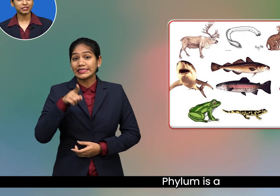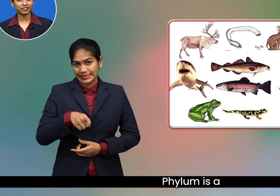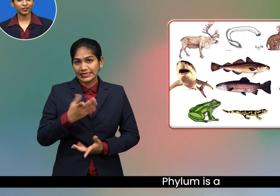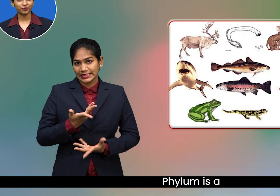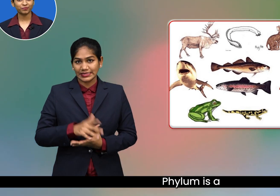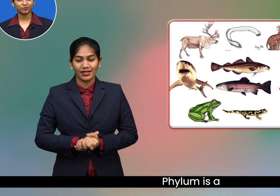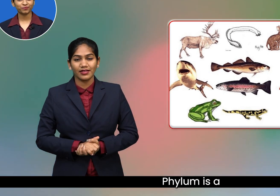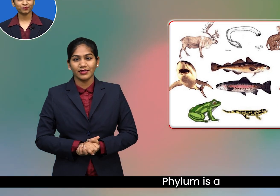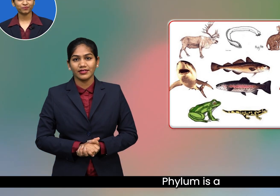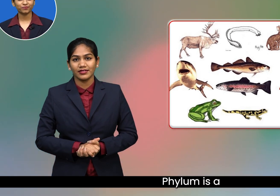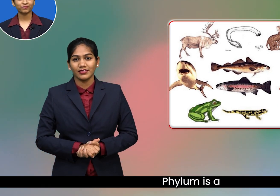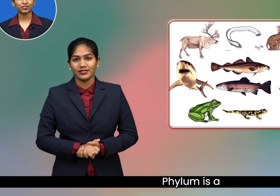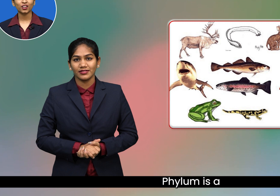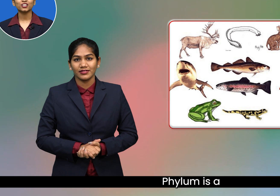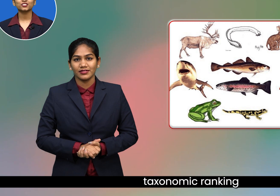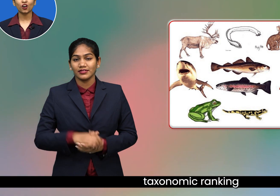Phylum is a